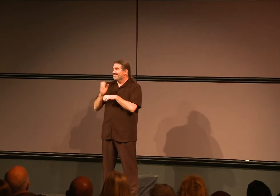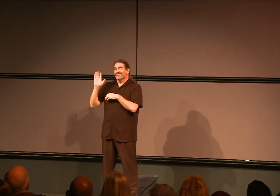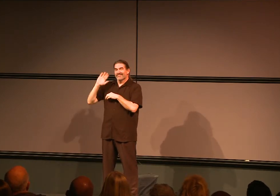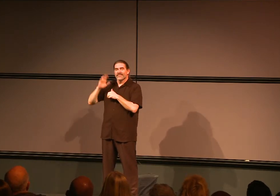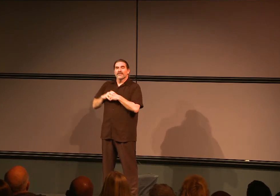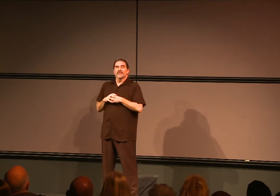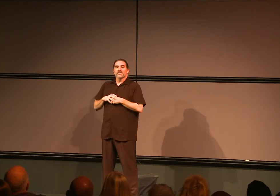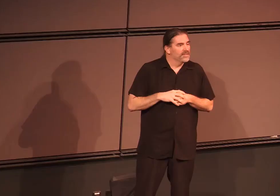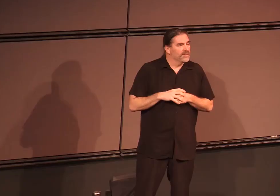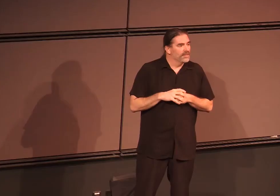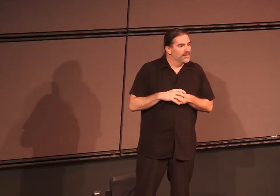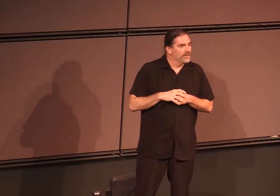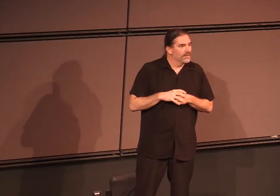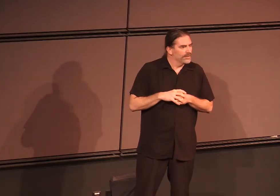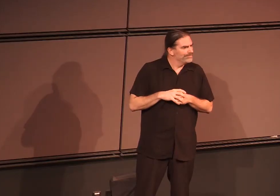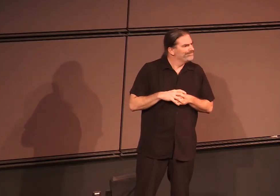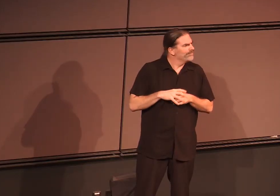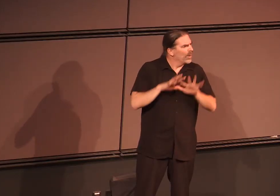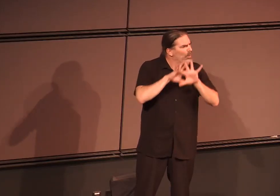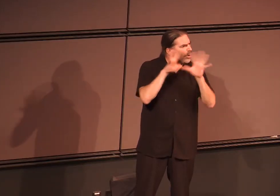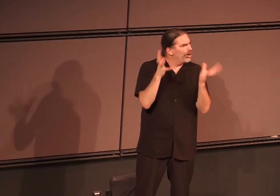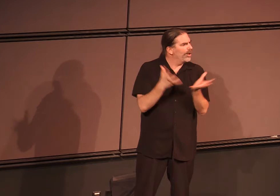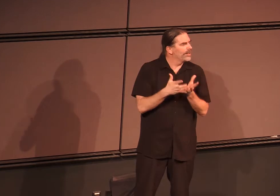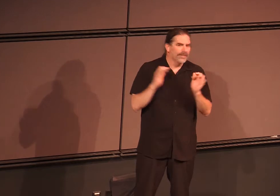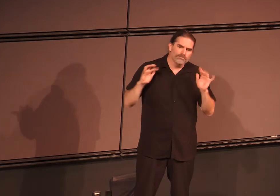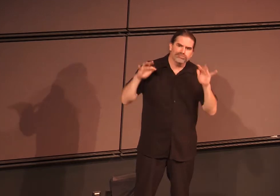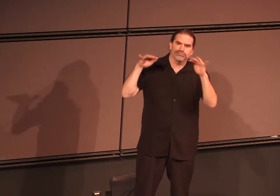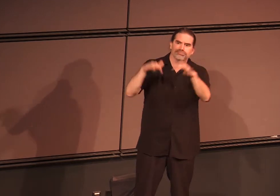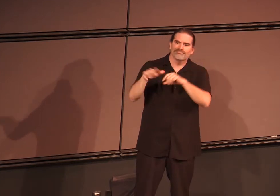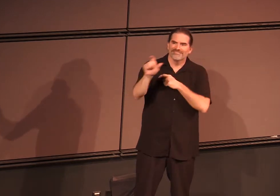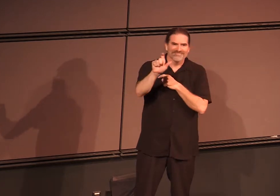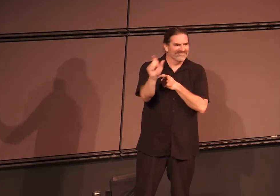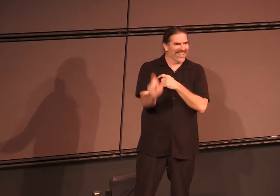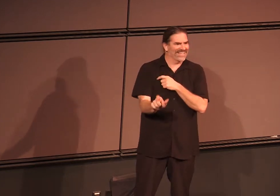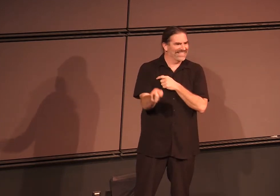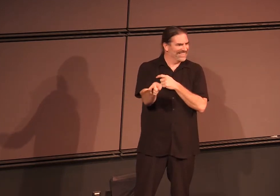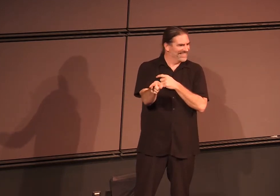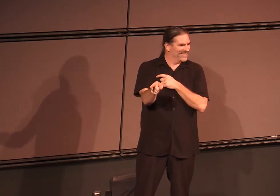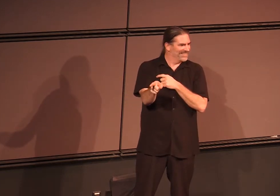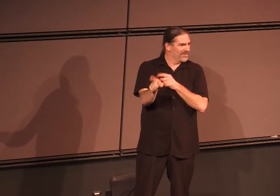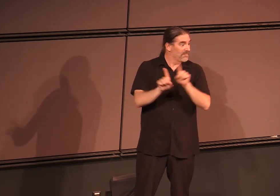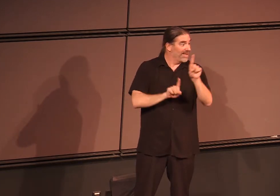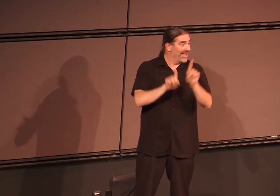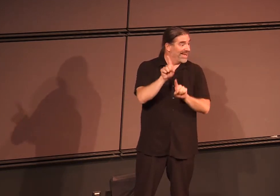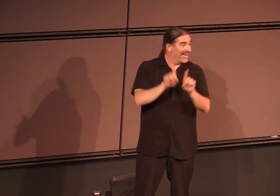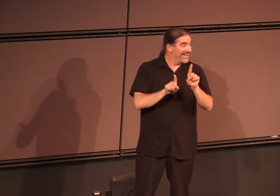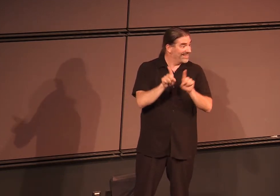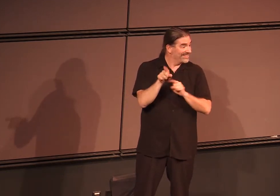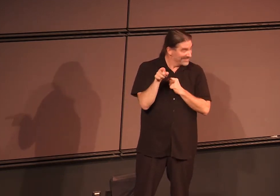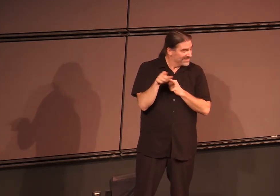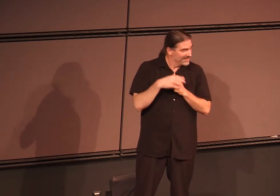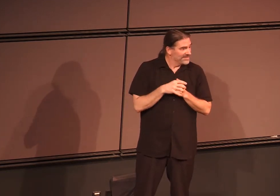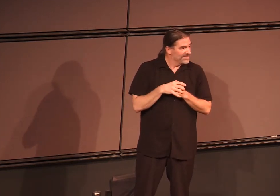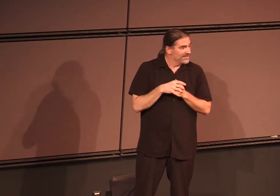Over 130 years ago, the world got together in Italy, in the city of Milan,